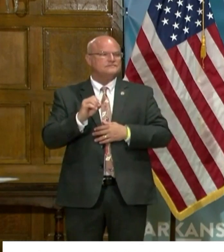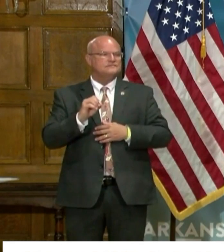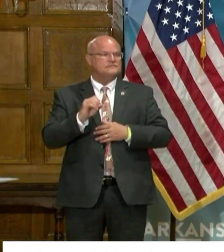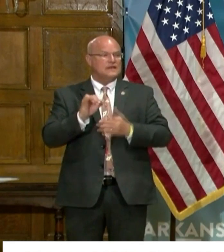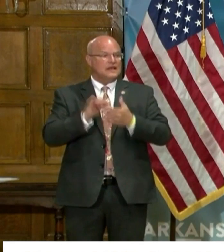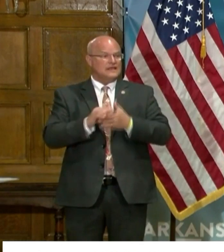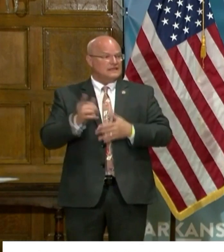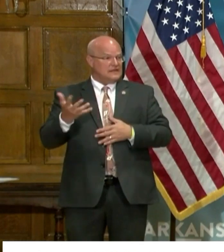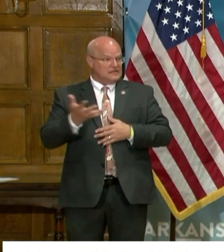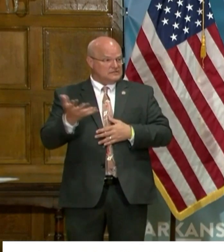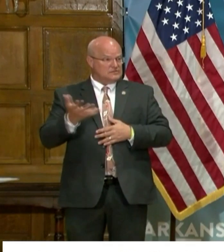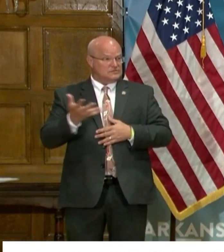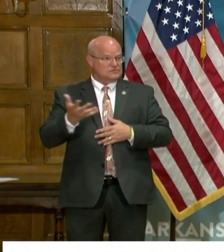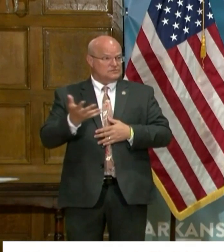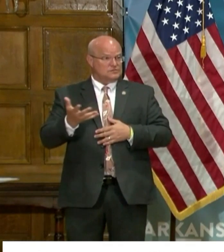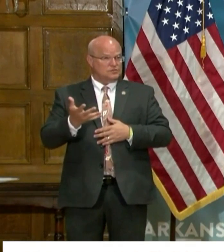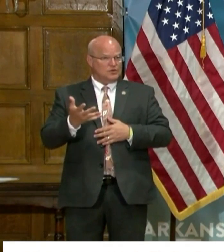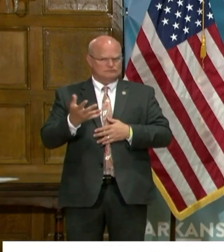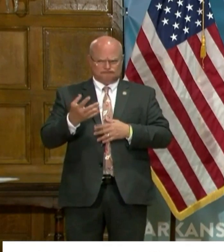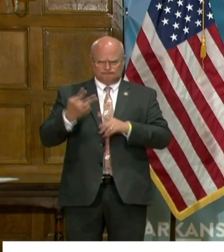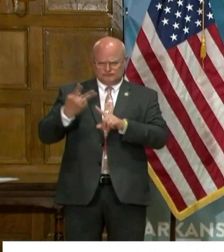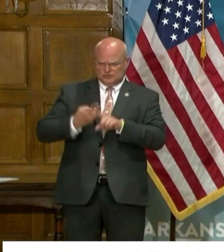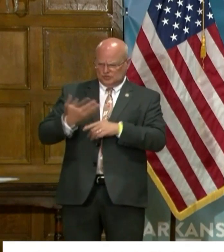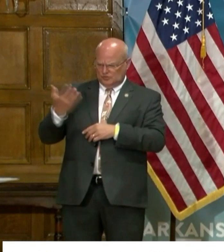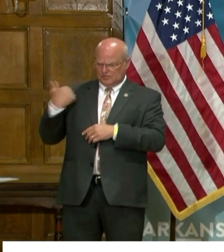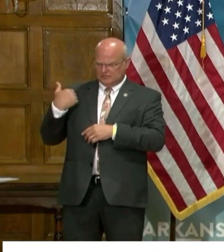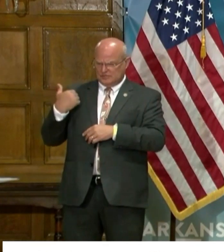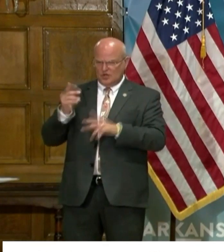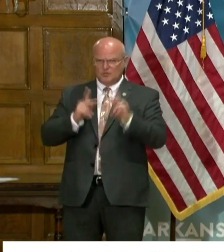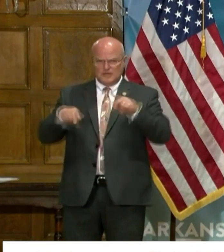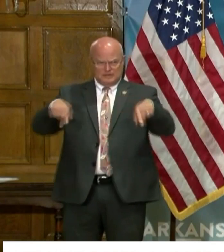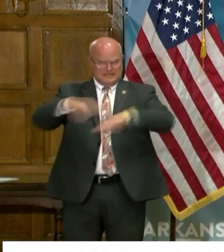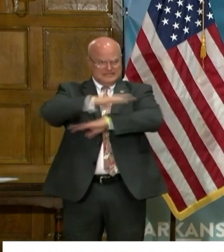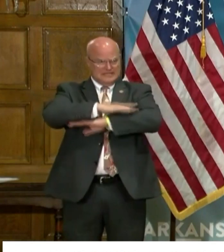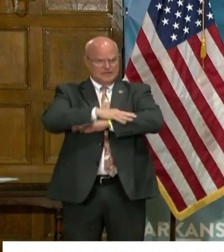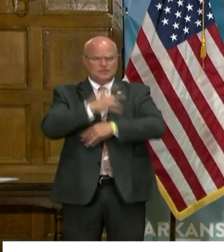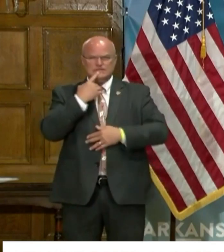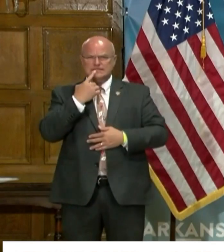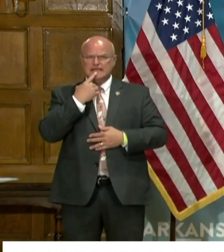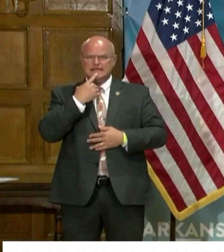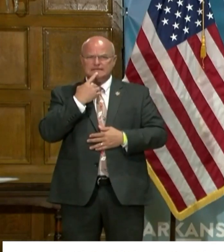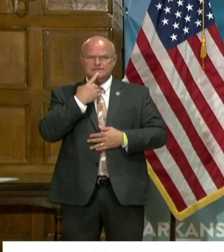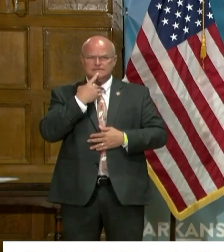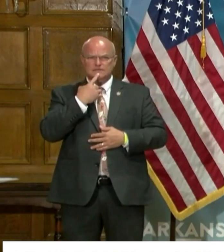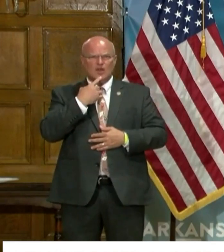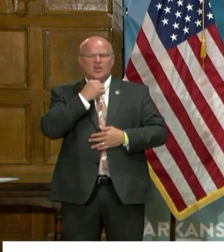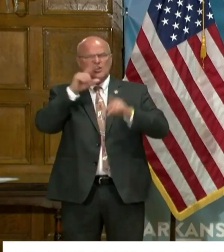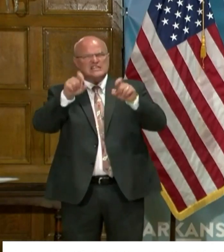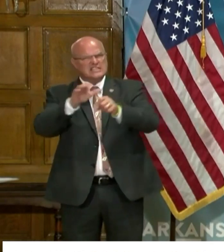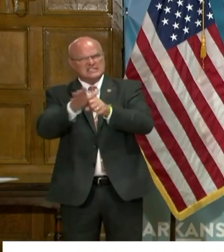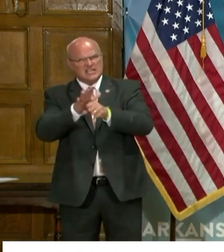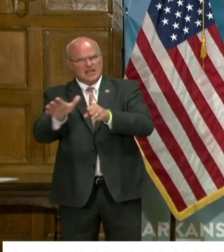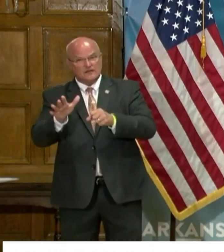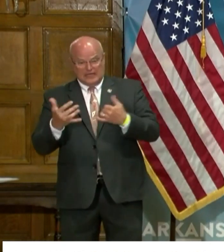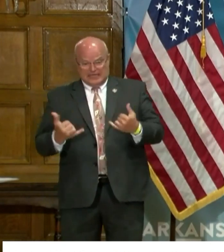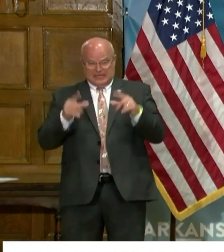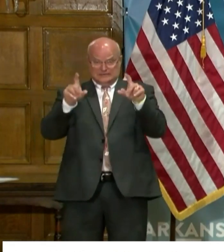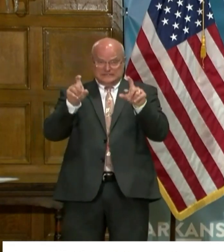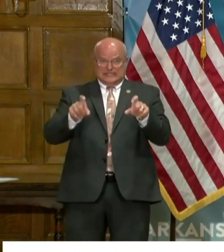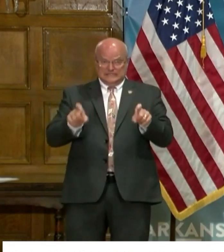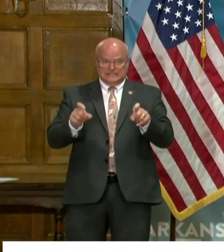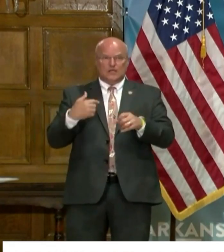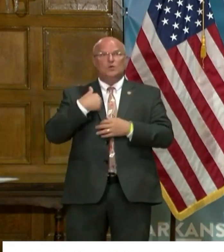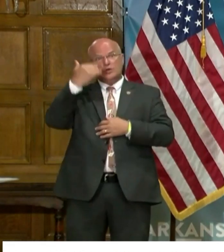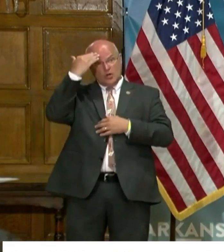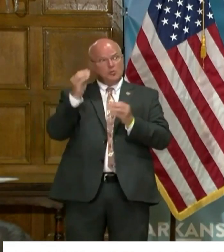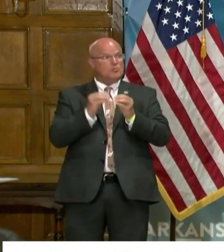And that's what, 2 months ago, everybody at this table was saying, well, you're not testing enough. Well, now that we're testing,